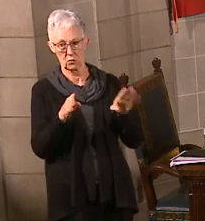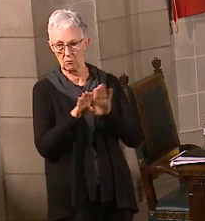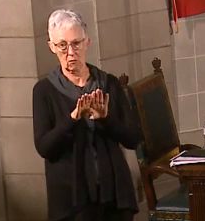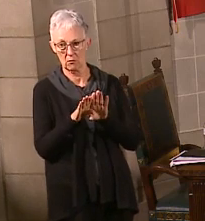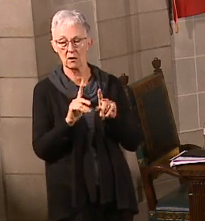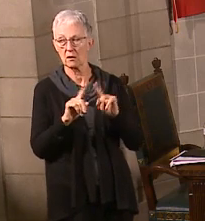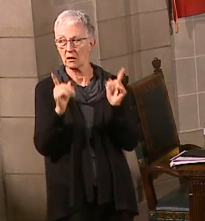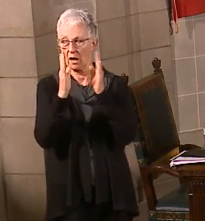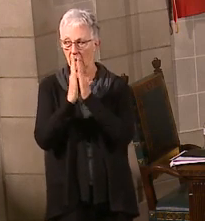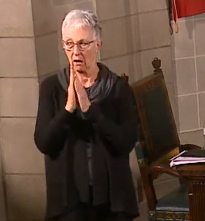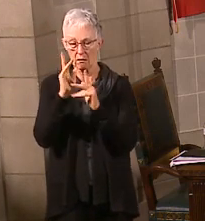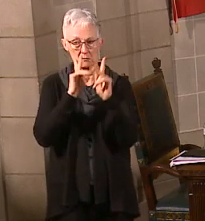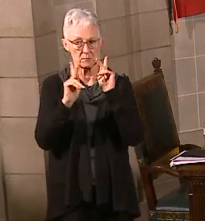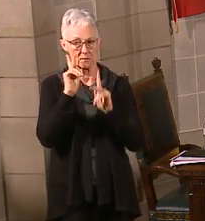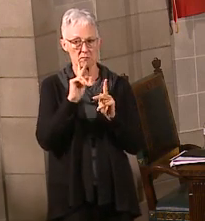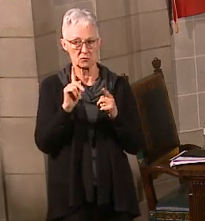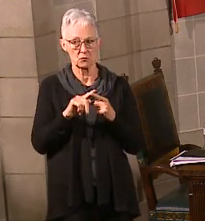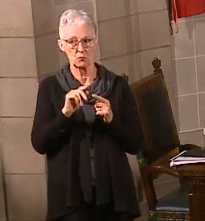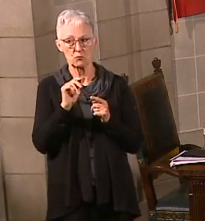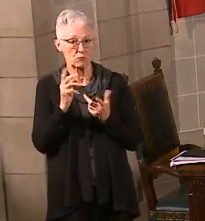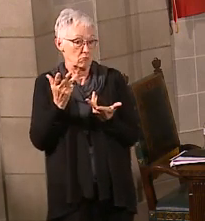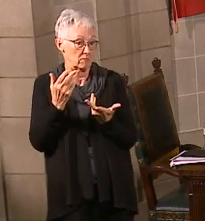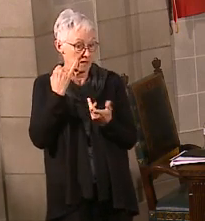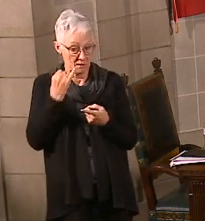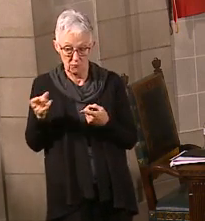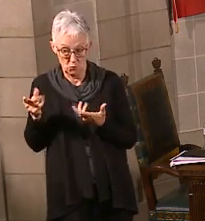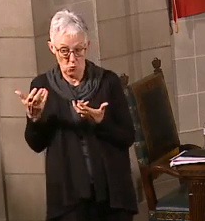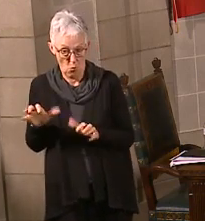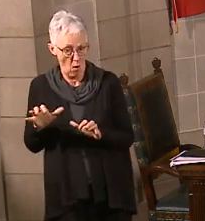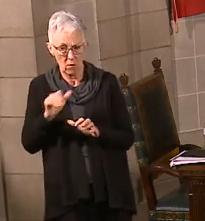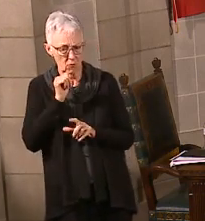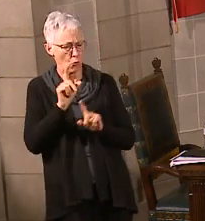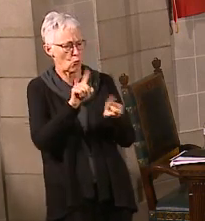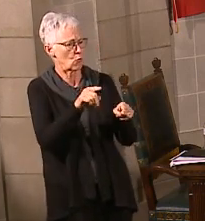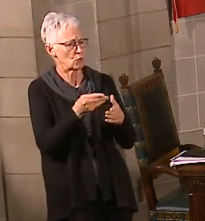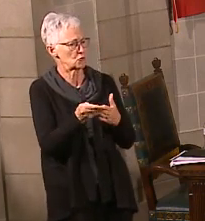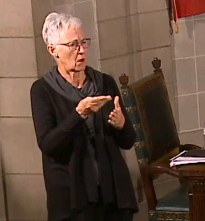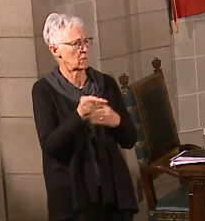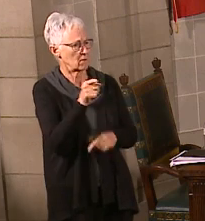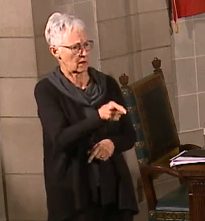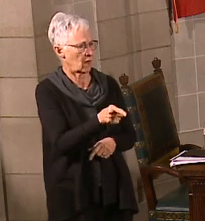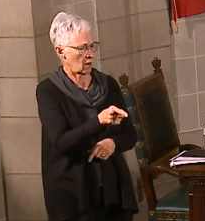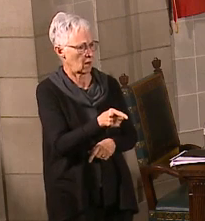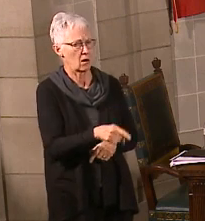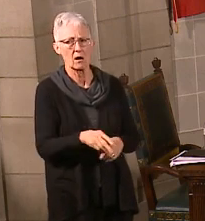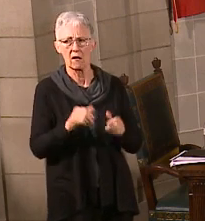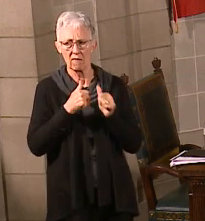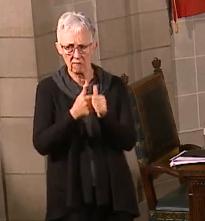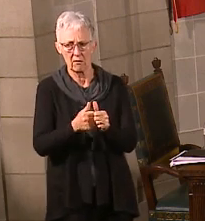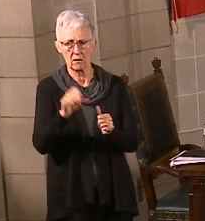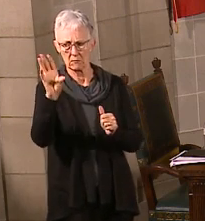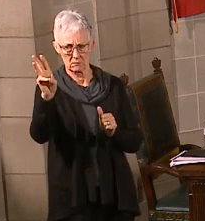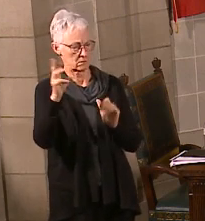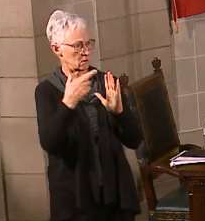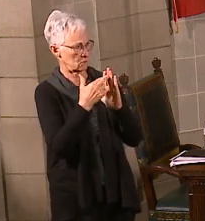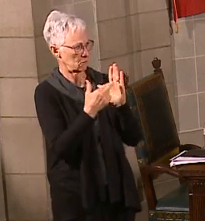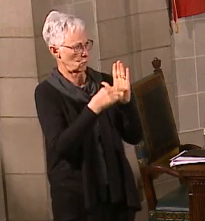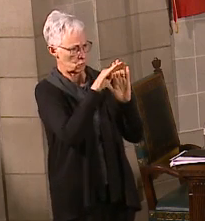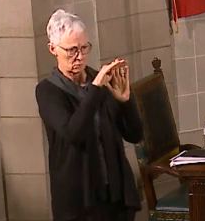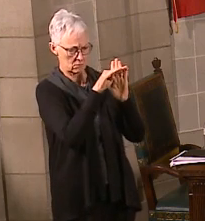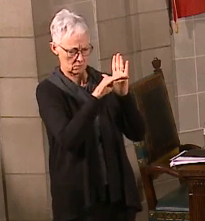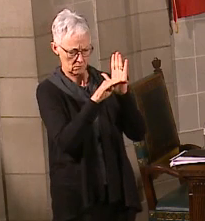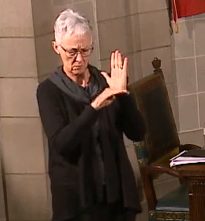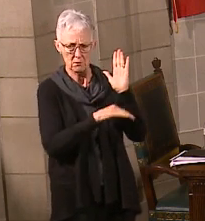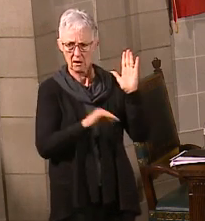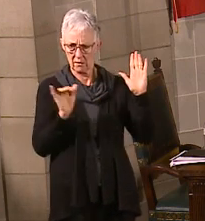rules around staying home, going to work, shopping once a week, helping kids and seniors, exercising. All that is what we're asking